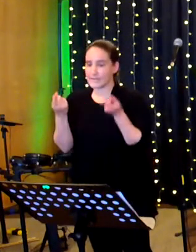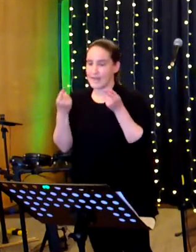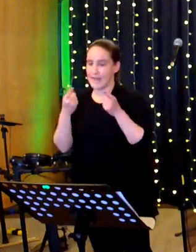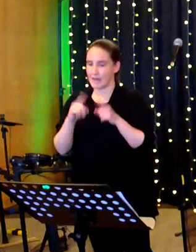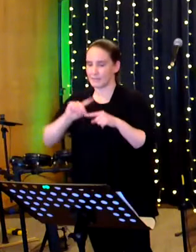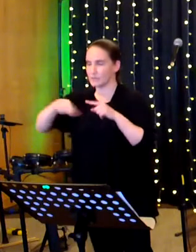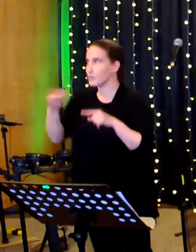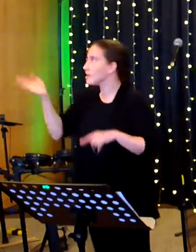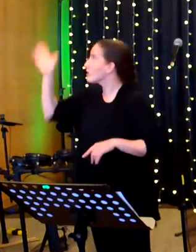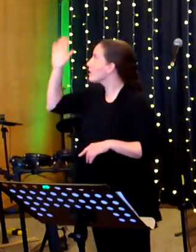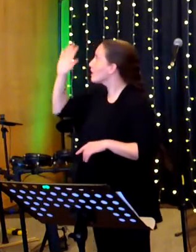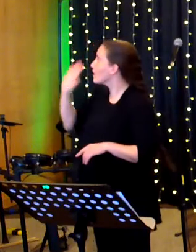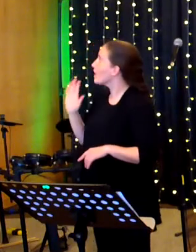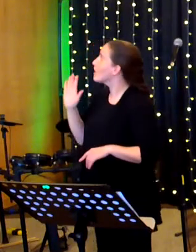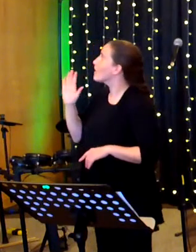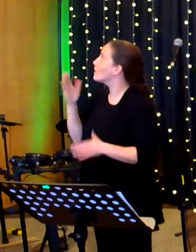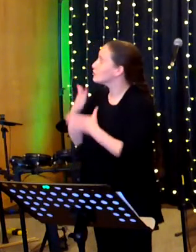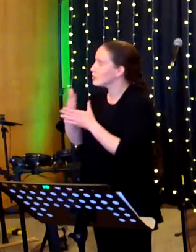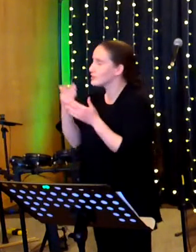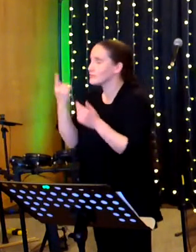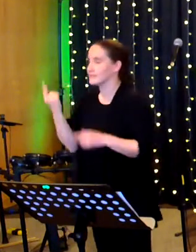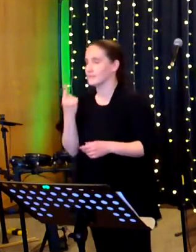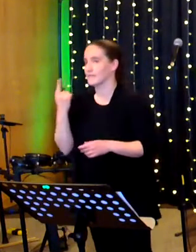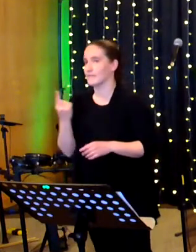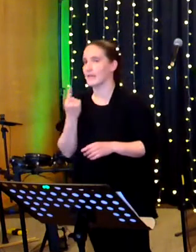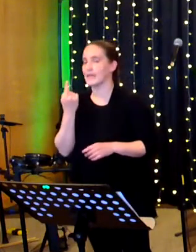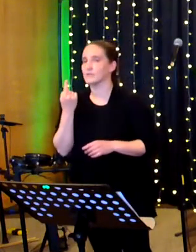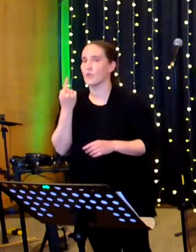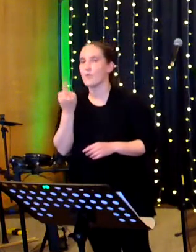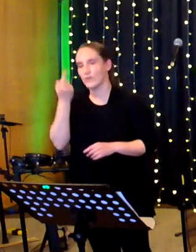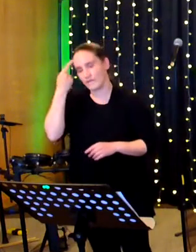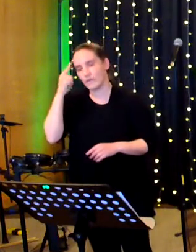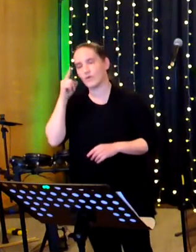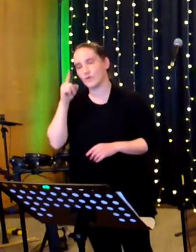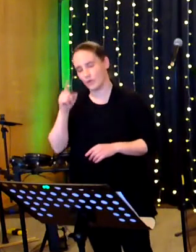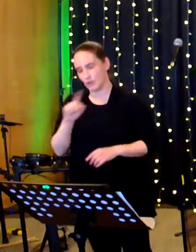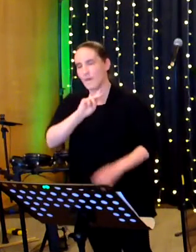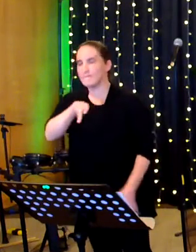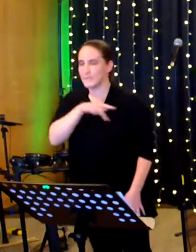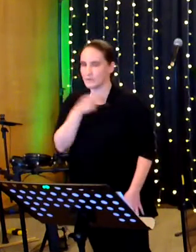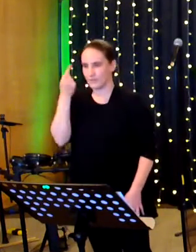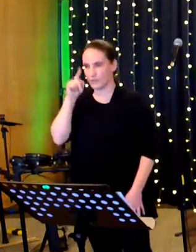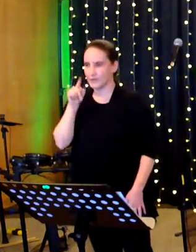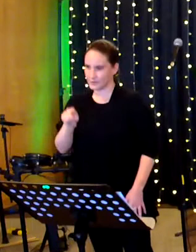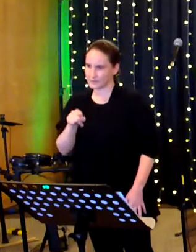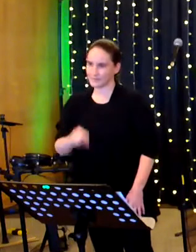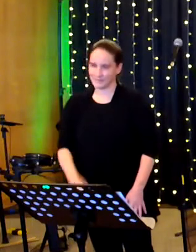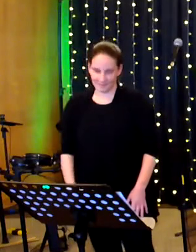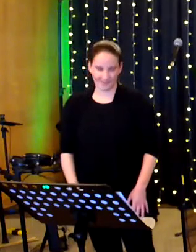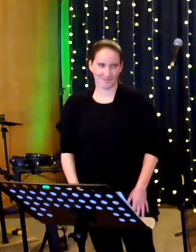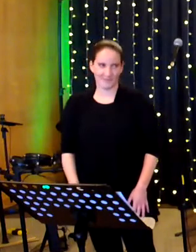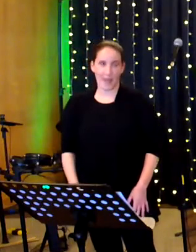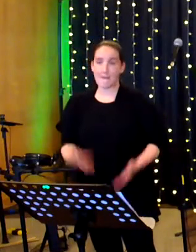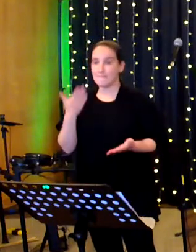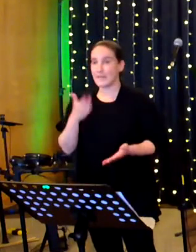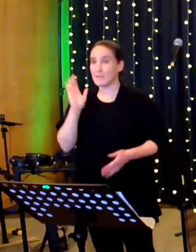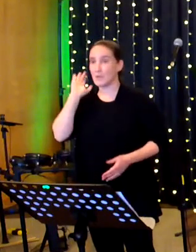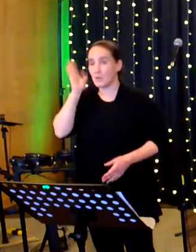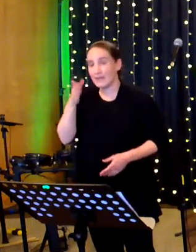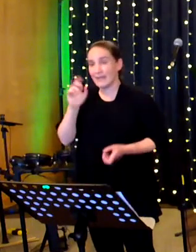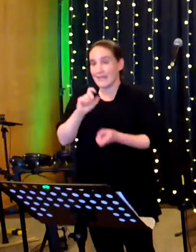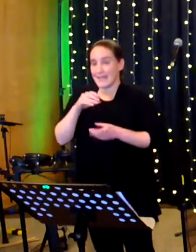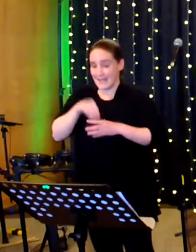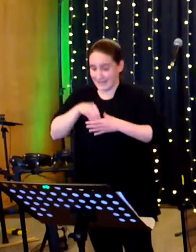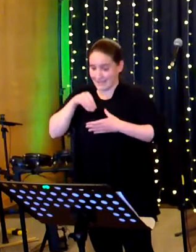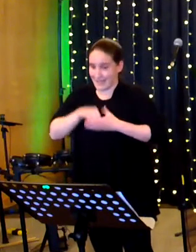it's to us personally, okay? And it's amazing, and it's transformative, and no one else may understand it, but that does not make it